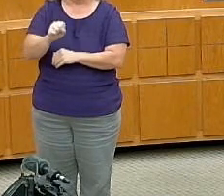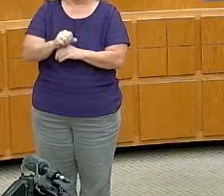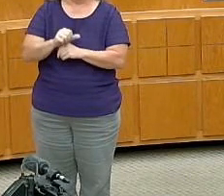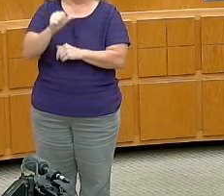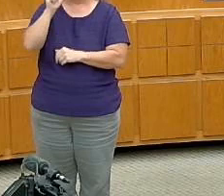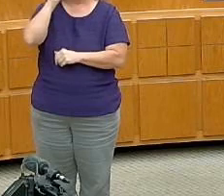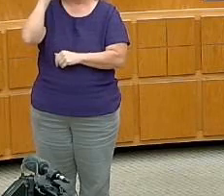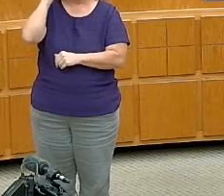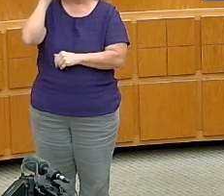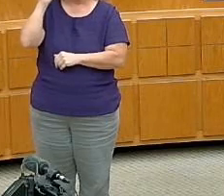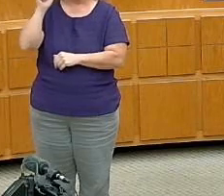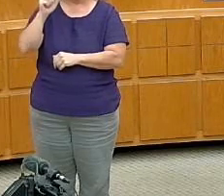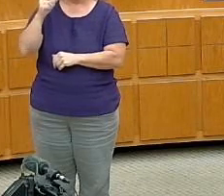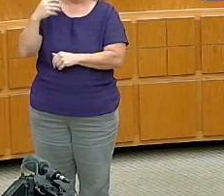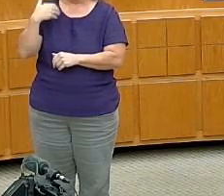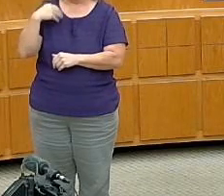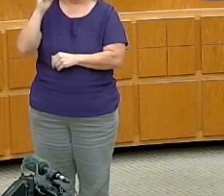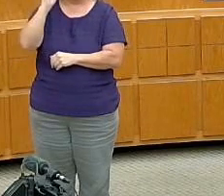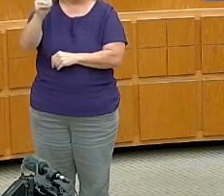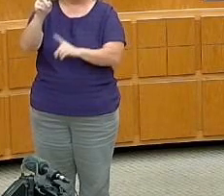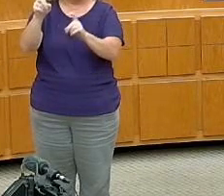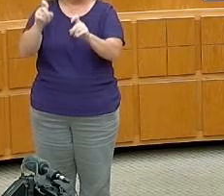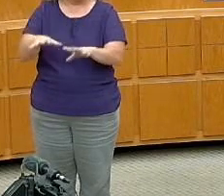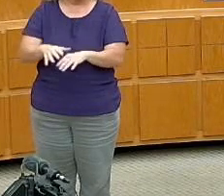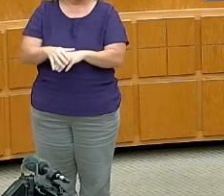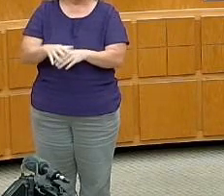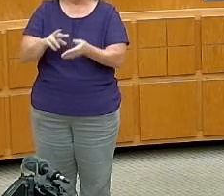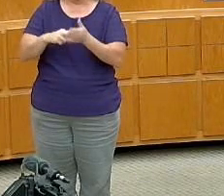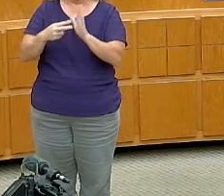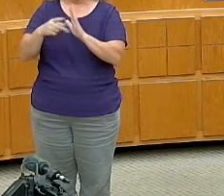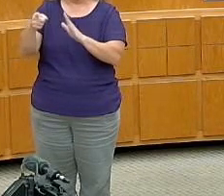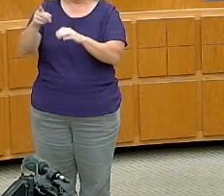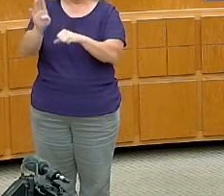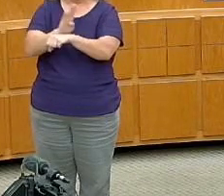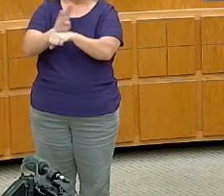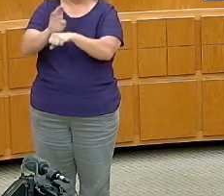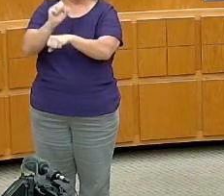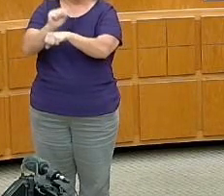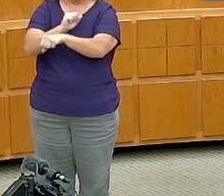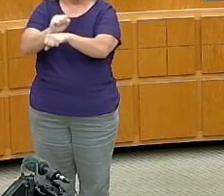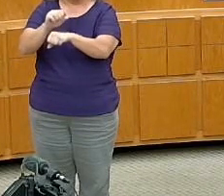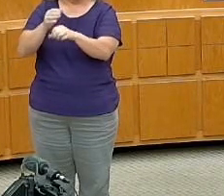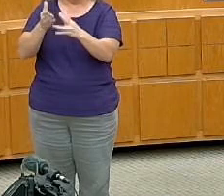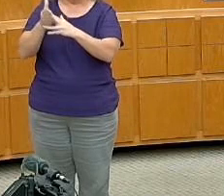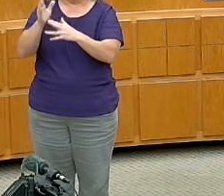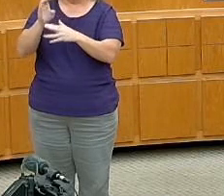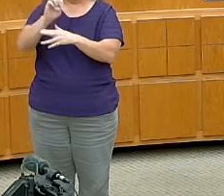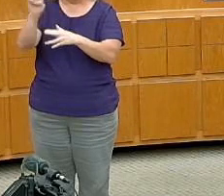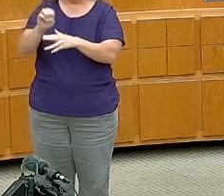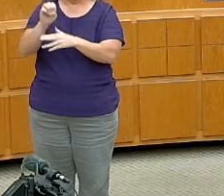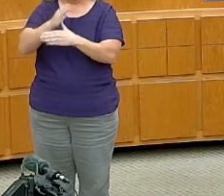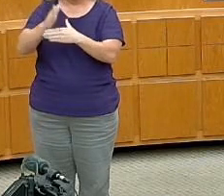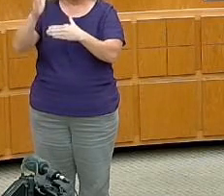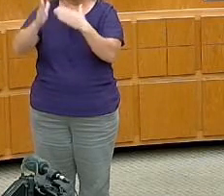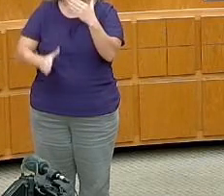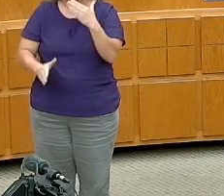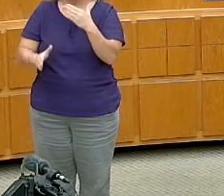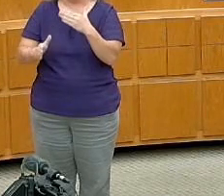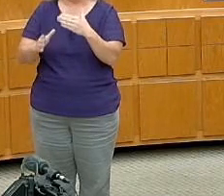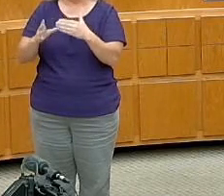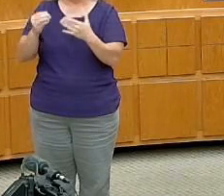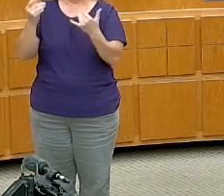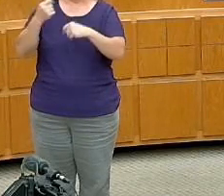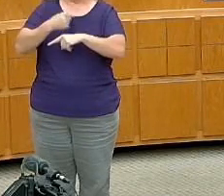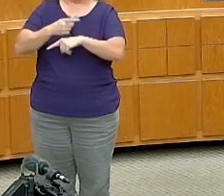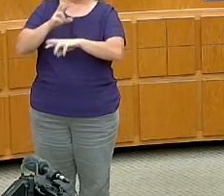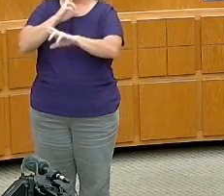they reported 0, and so they were busy working through the Easter weekend, and today they did report 126 tests